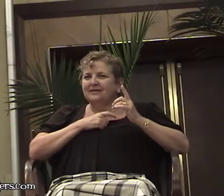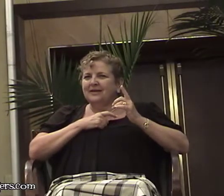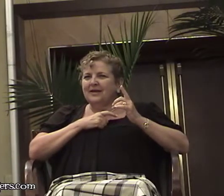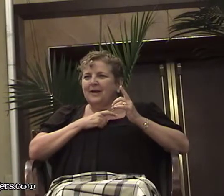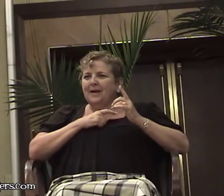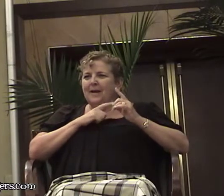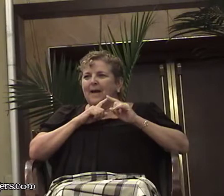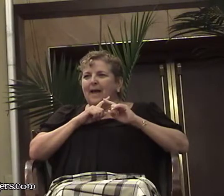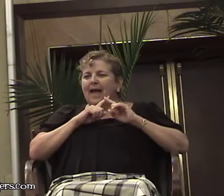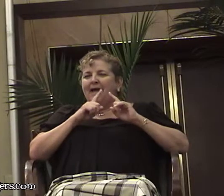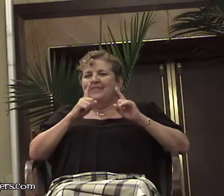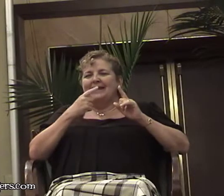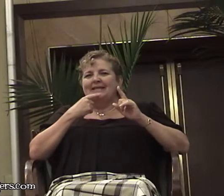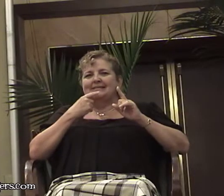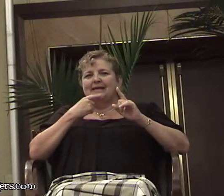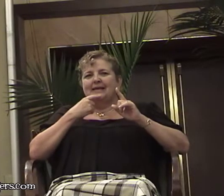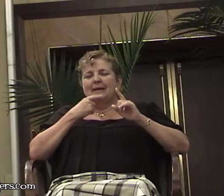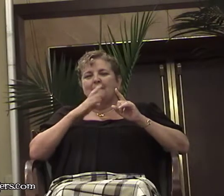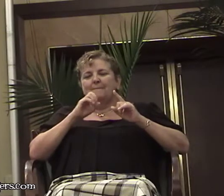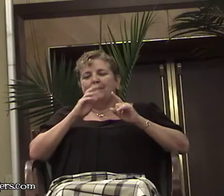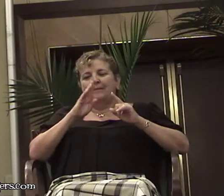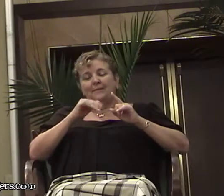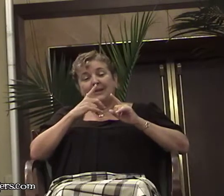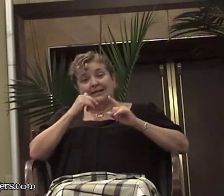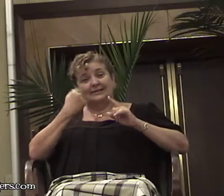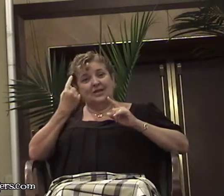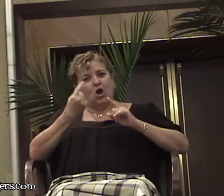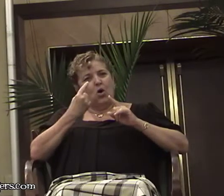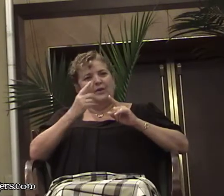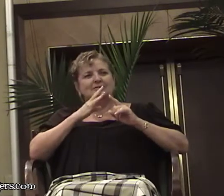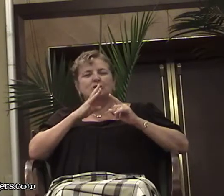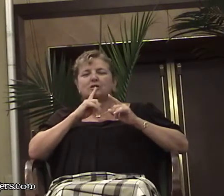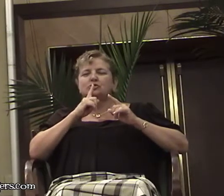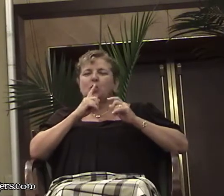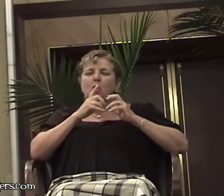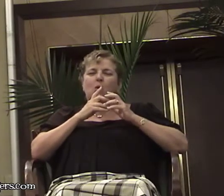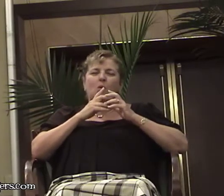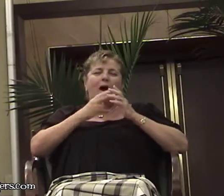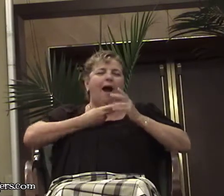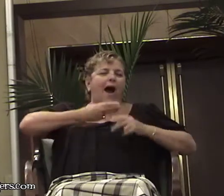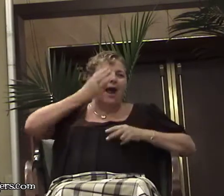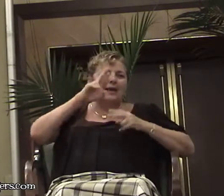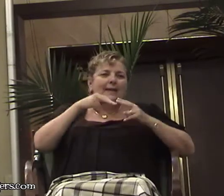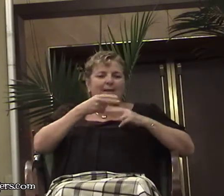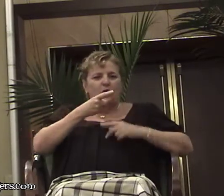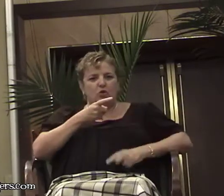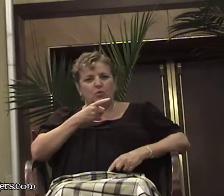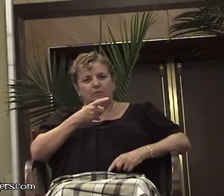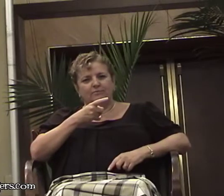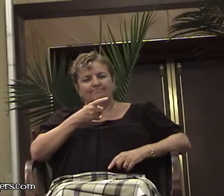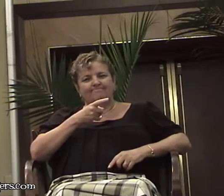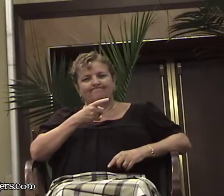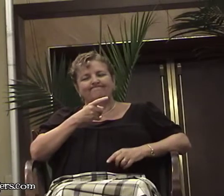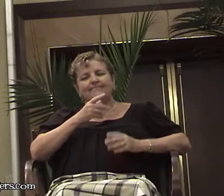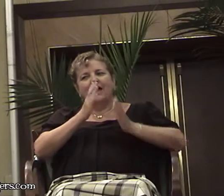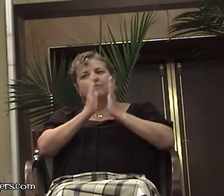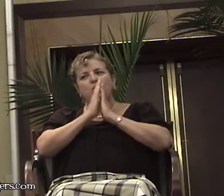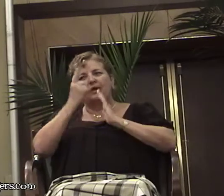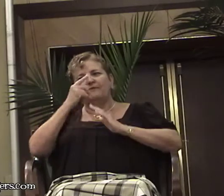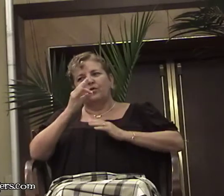always spoke so highly of you, I felt about you big. And I've been praying for Freddie ever since. See, that key word in the 9th step